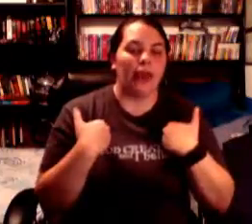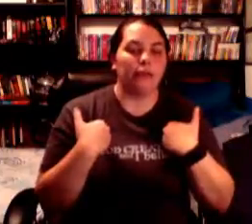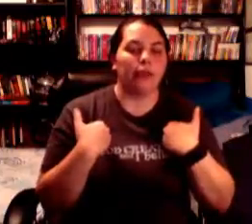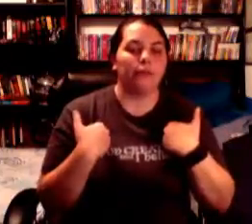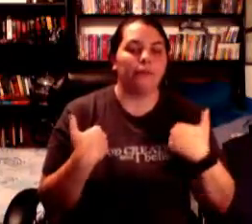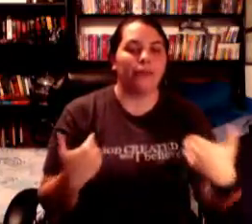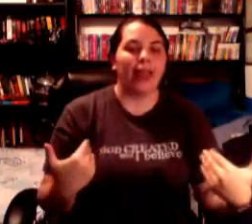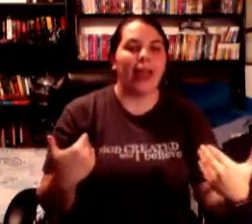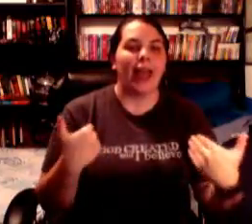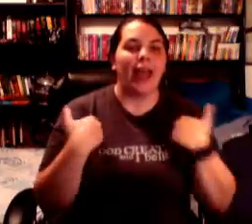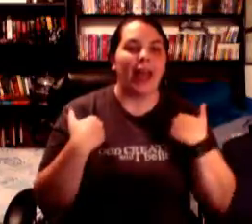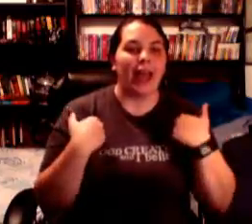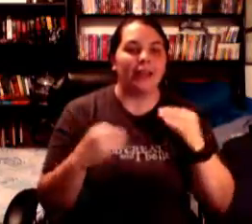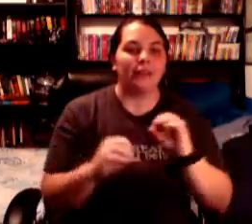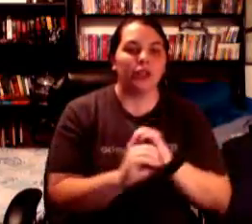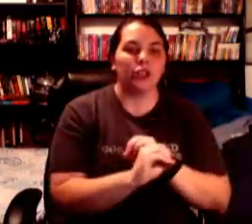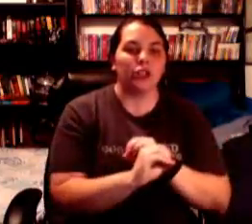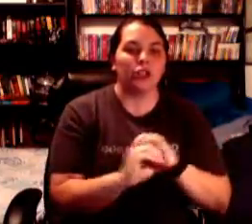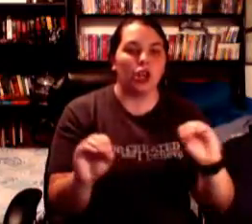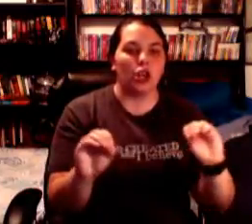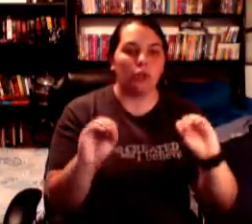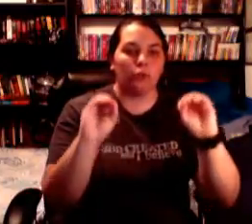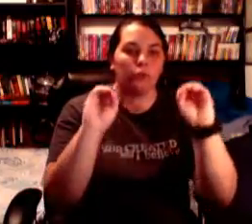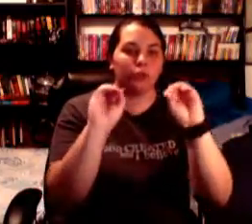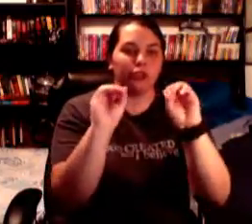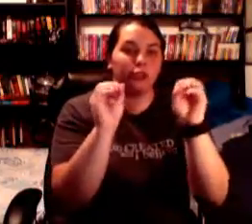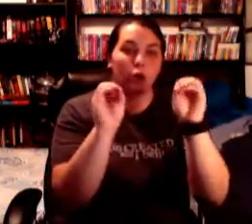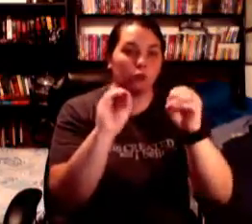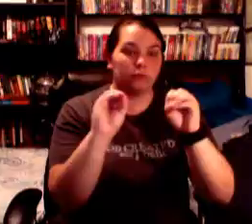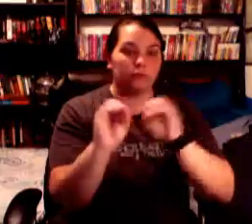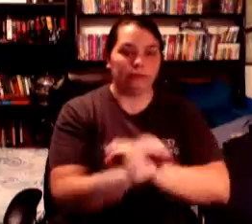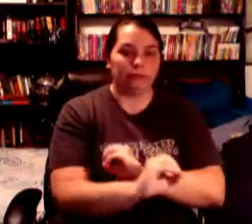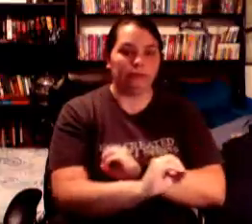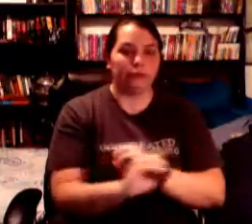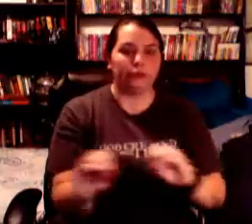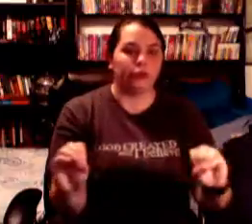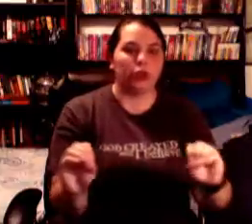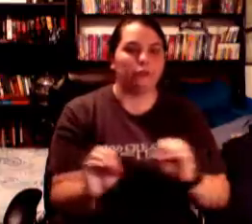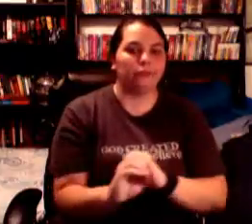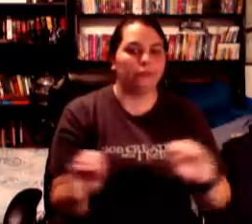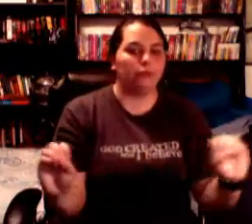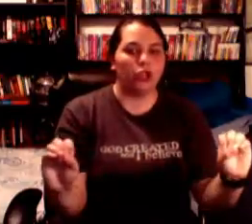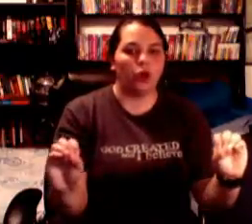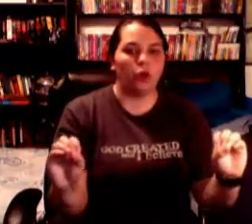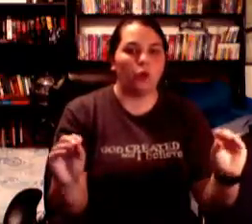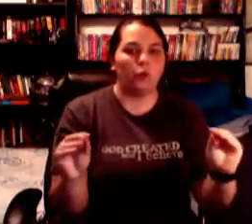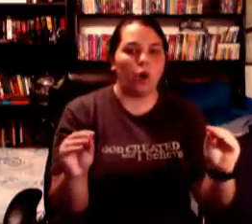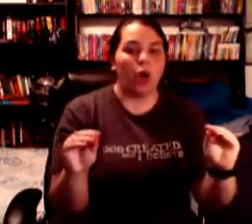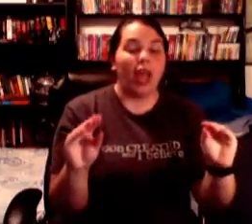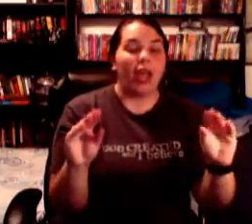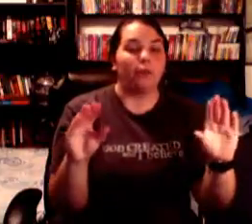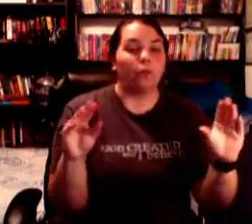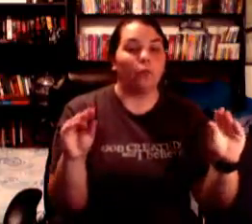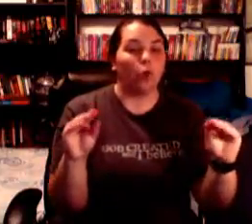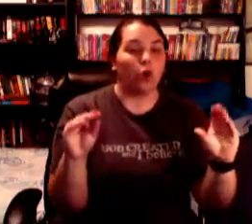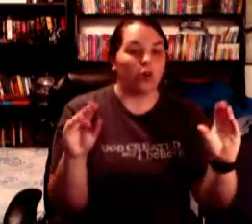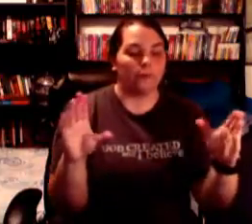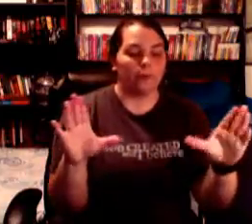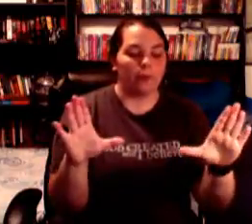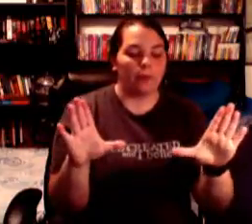have. Have, no. 0, just go. No. More,